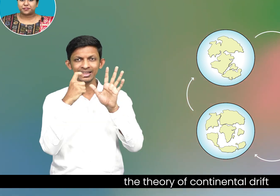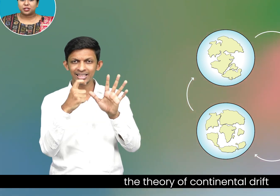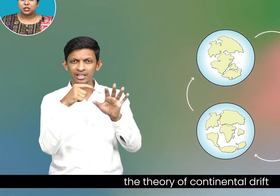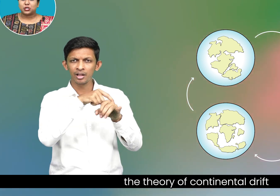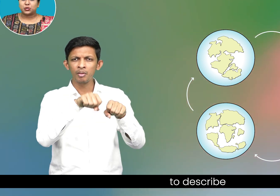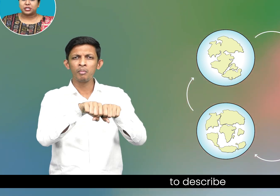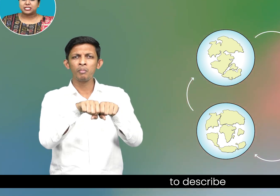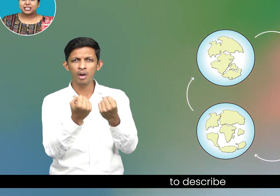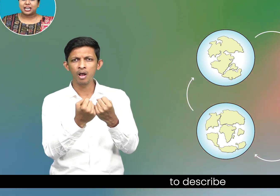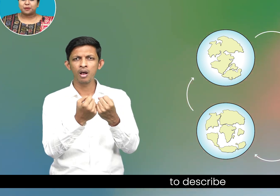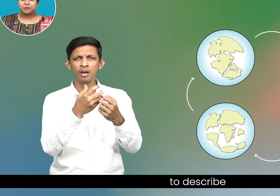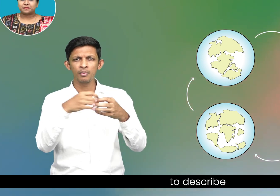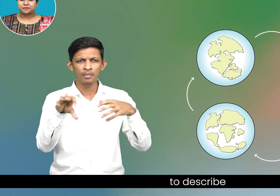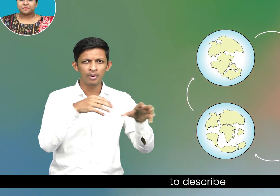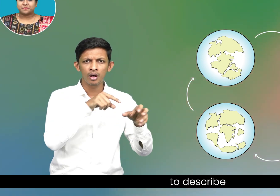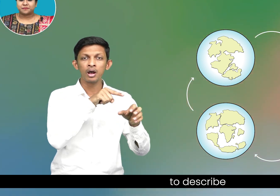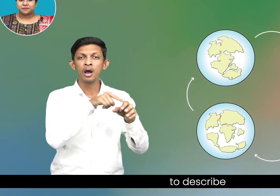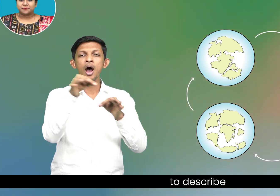drift to describe